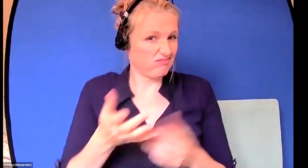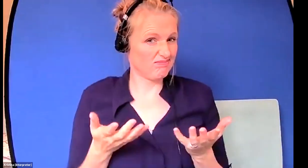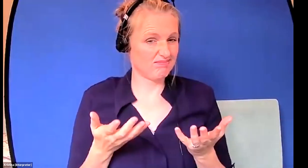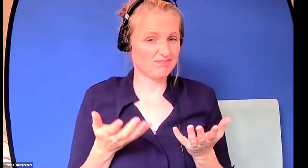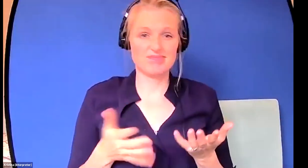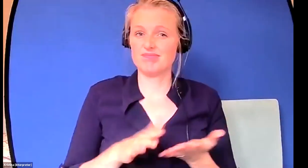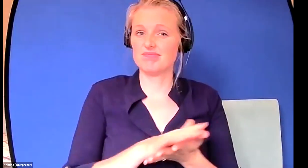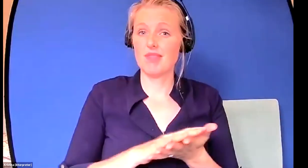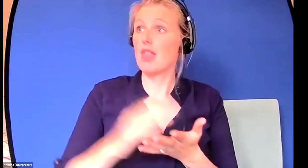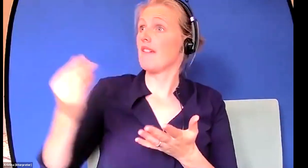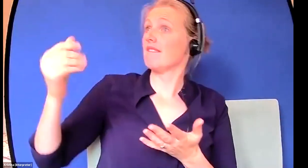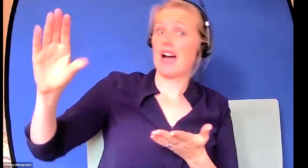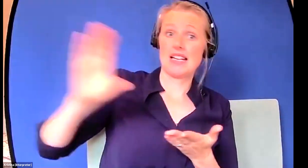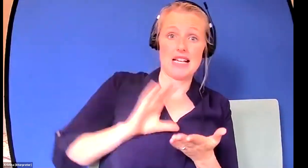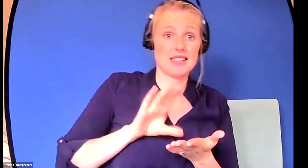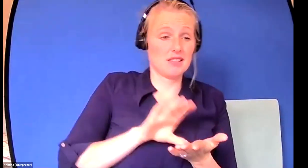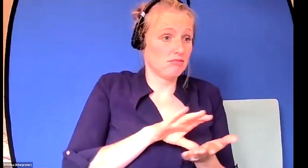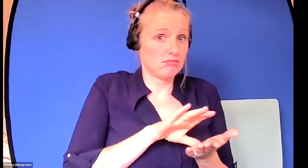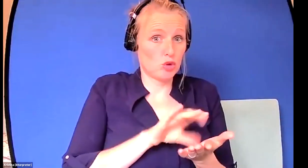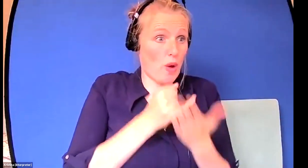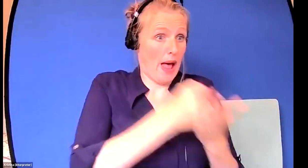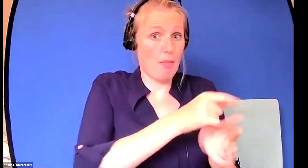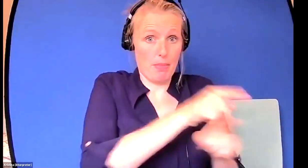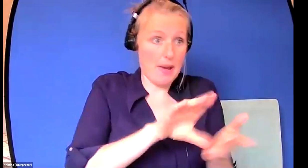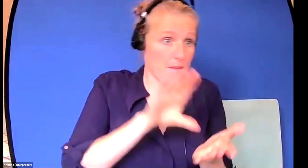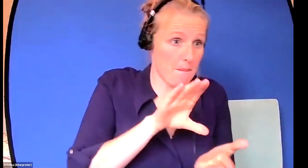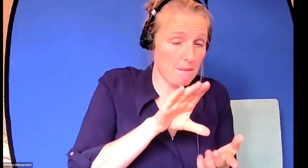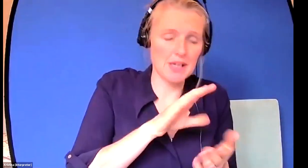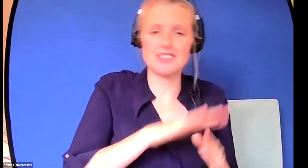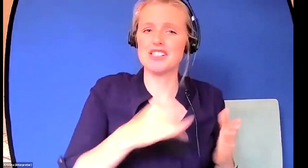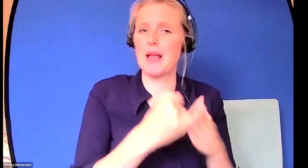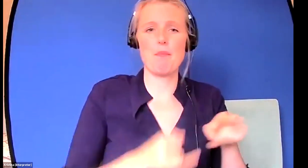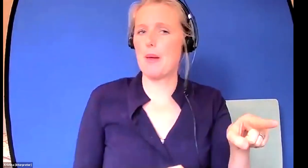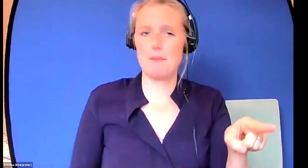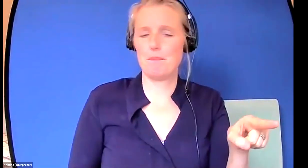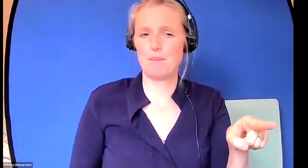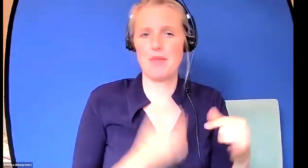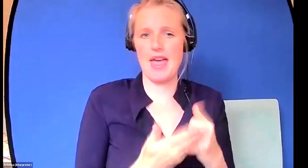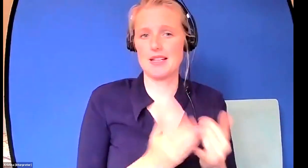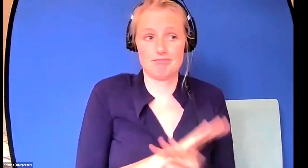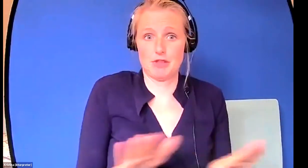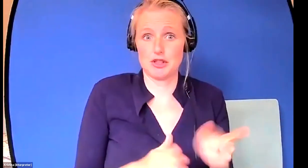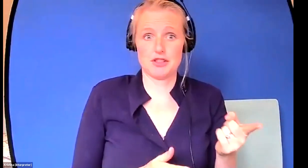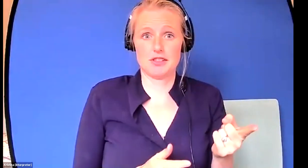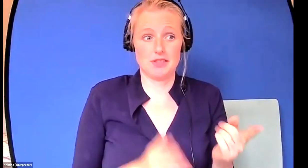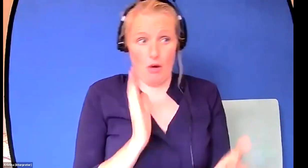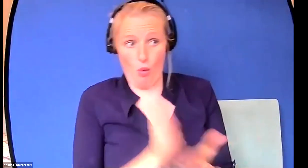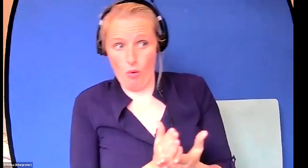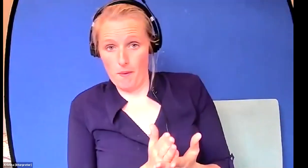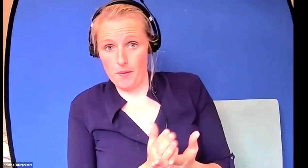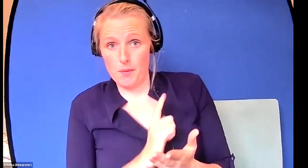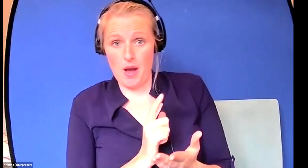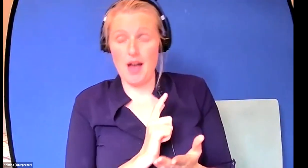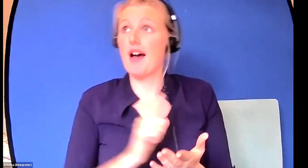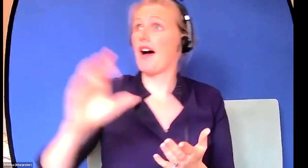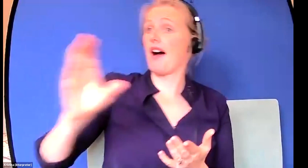generative or a productive investment in the cultural sector, as the DCMS would like to claim, is somewhat hard to say. And how the